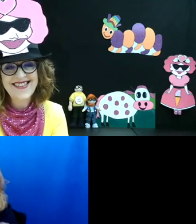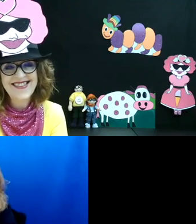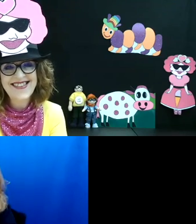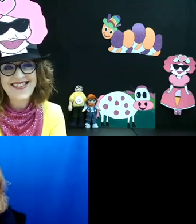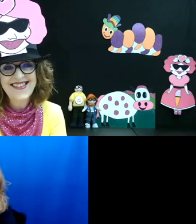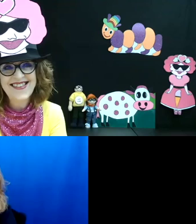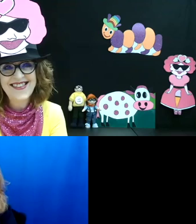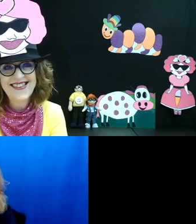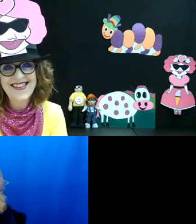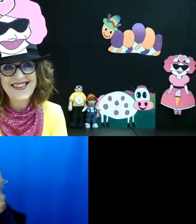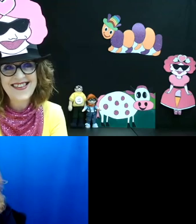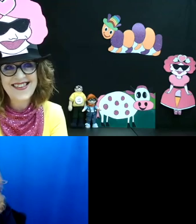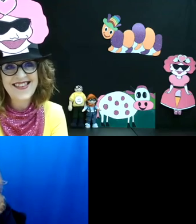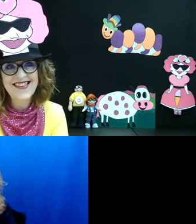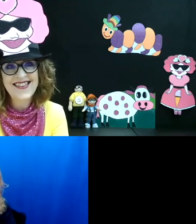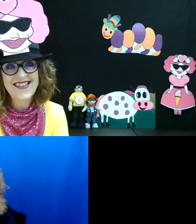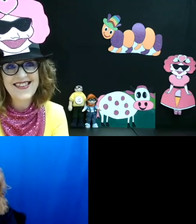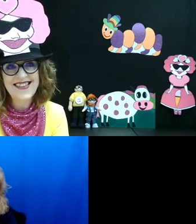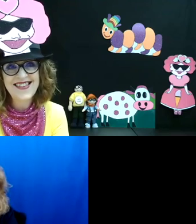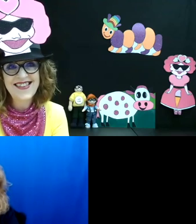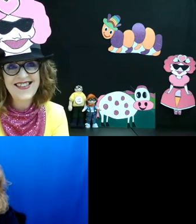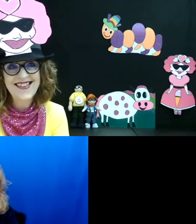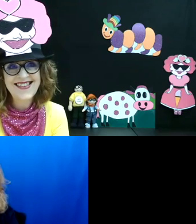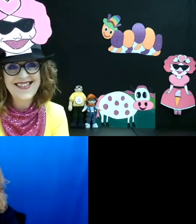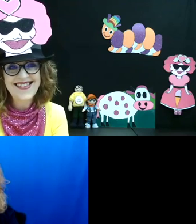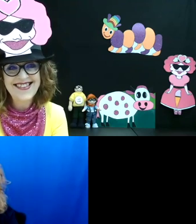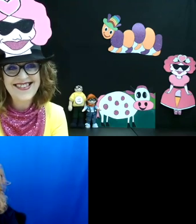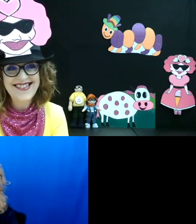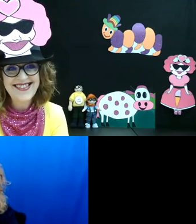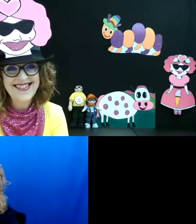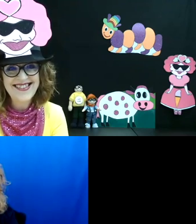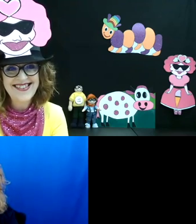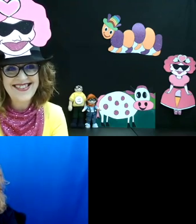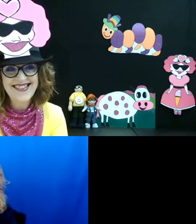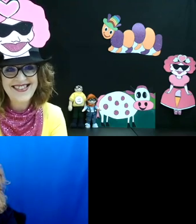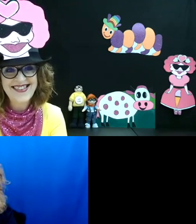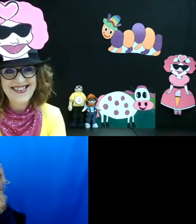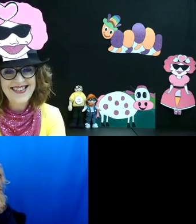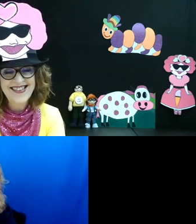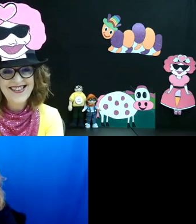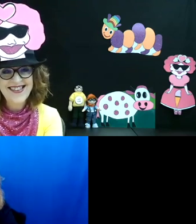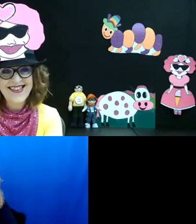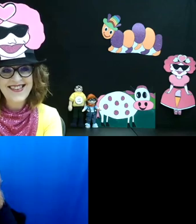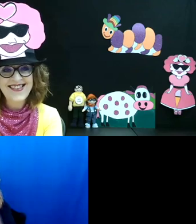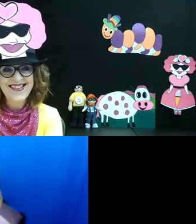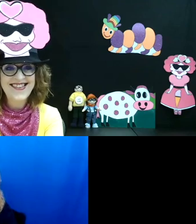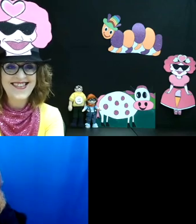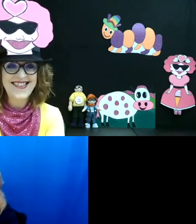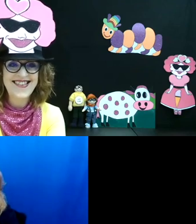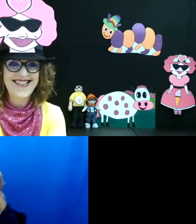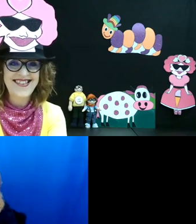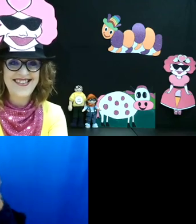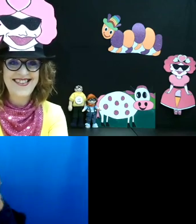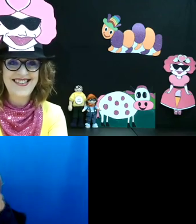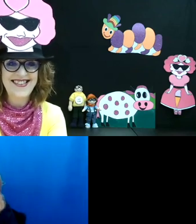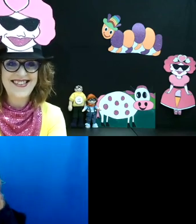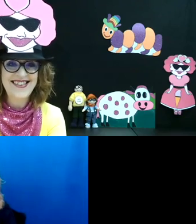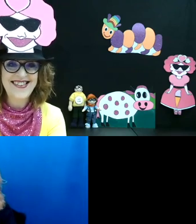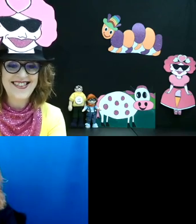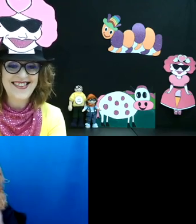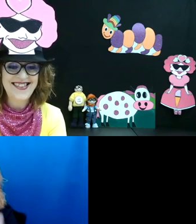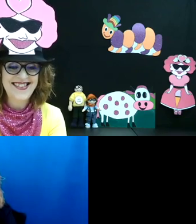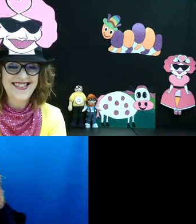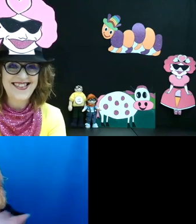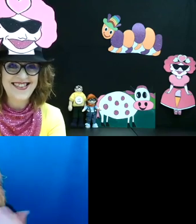we will make sure to respond. And now I'm going to turn it over to Gwen for the last segment of Marvin's